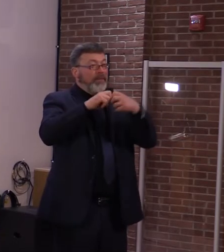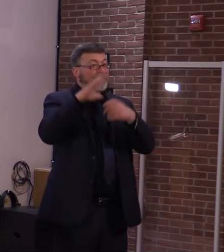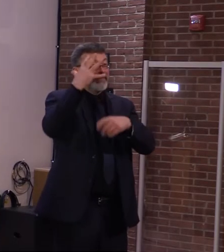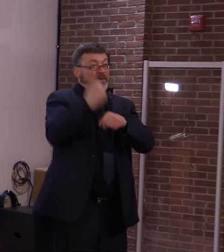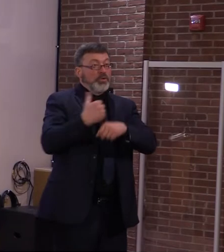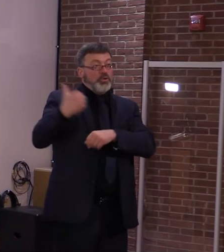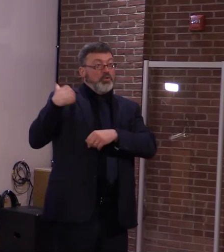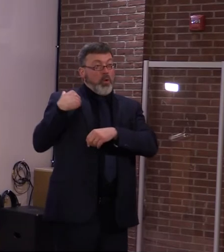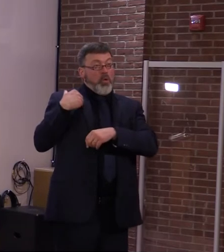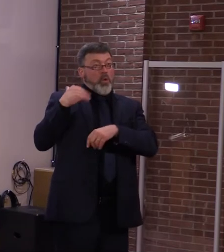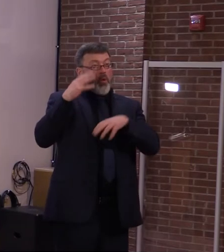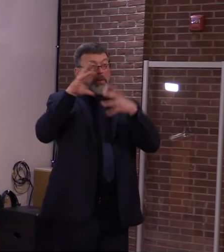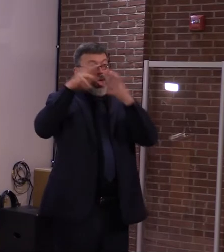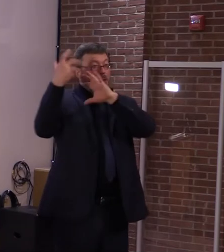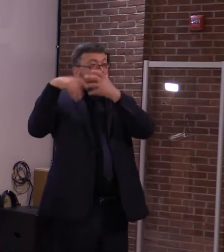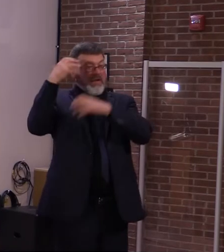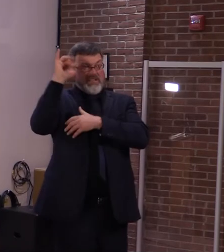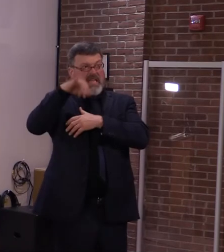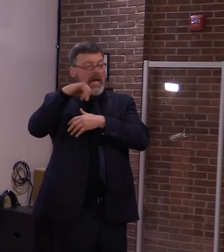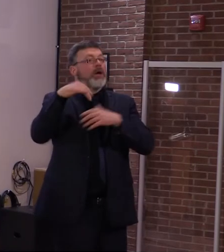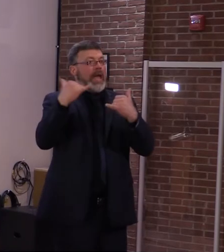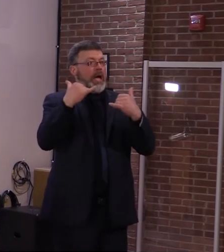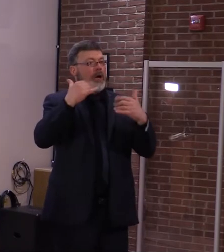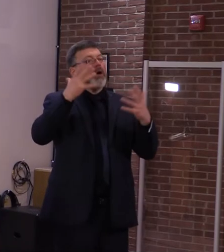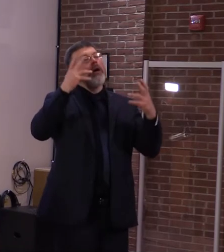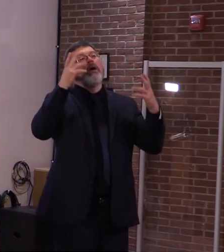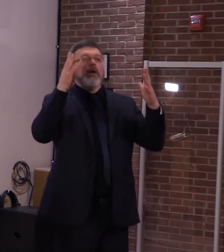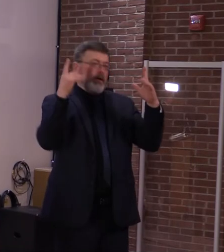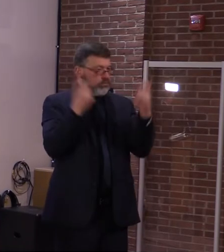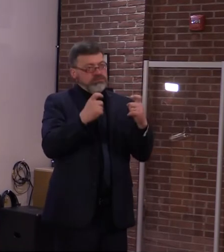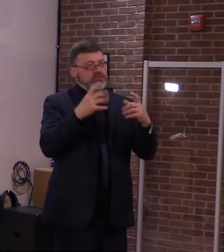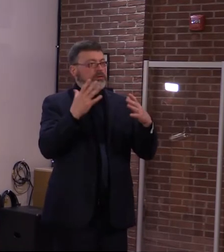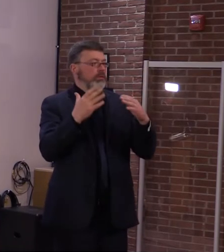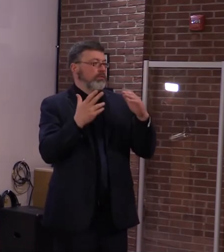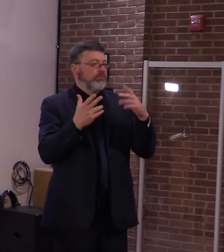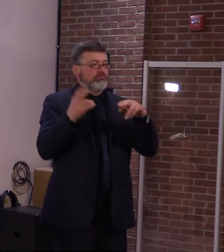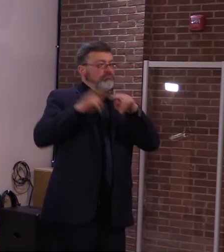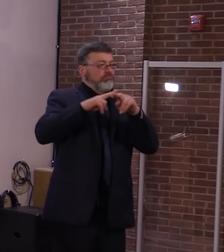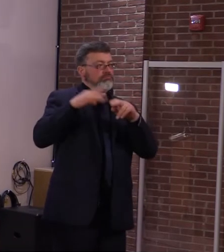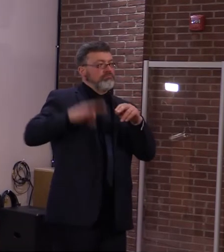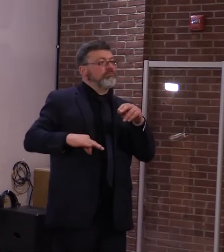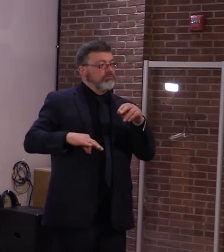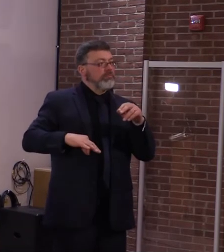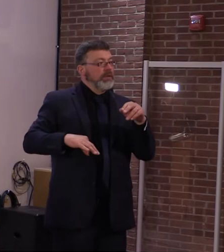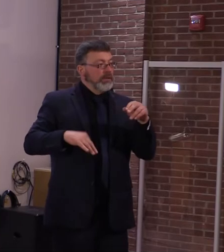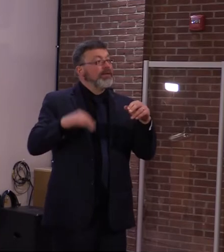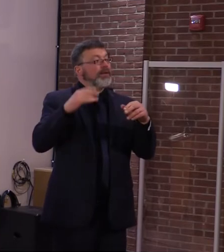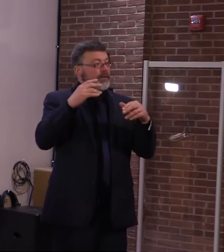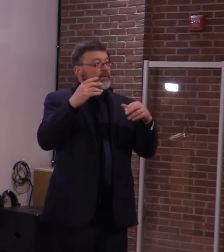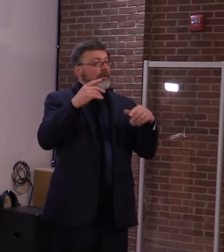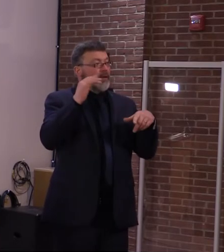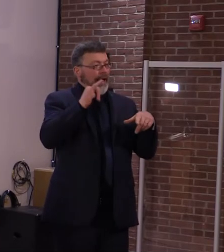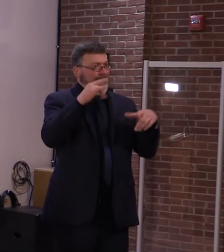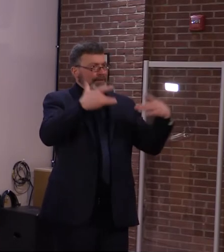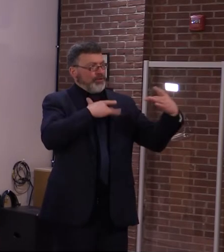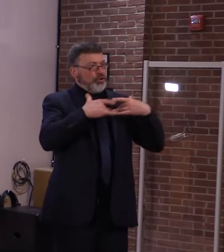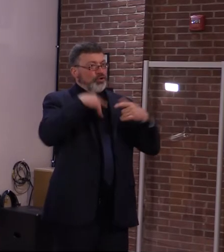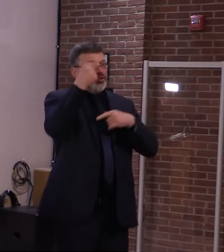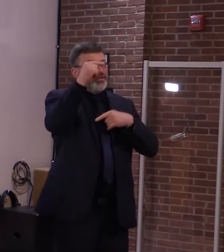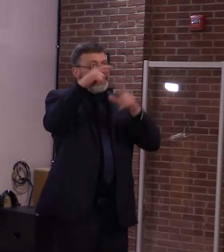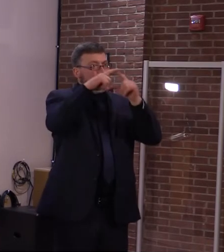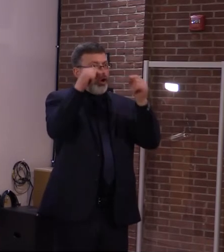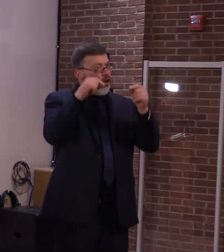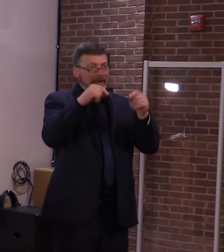they were granted a conditional visa, that it would be taken away. And those that have not yet received a